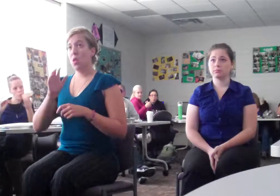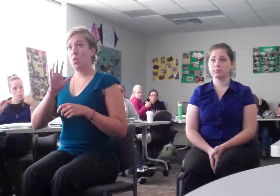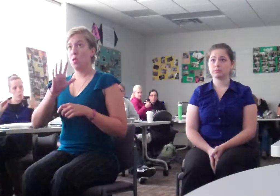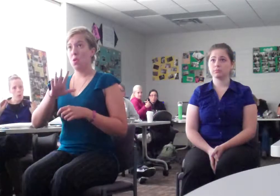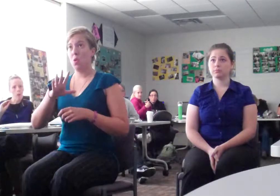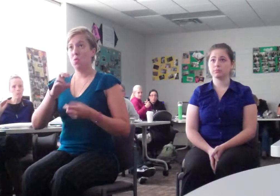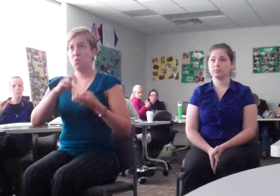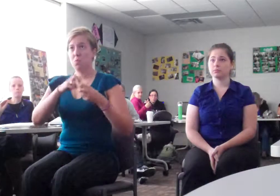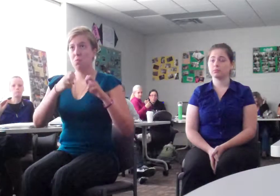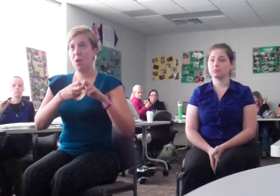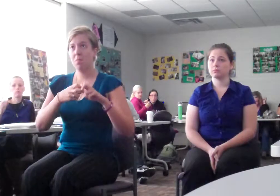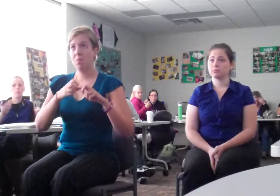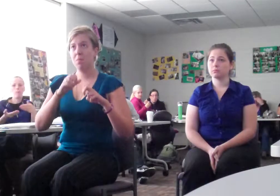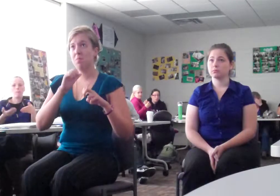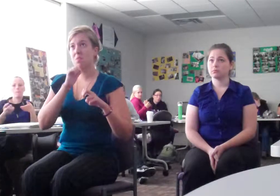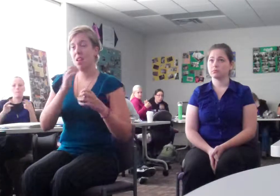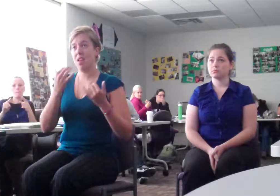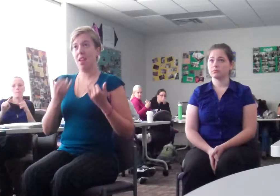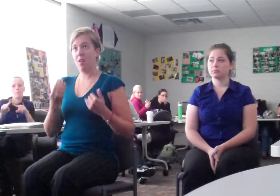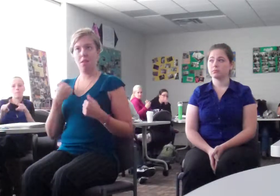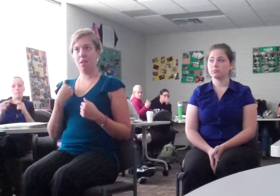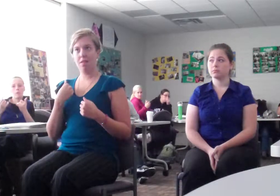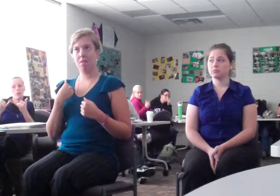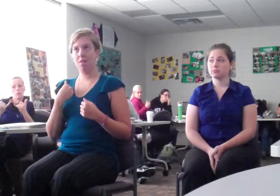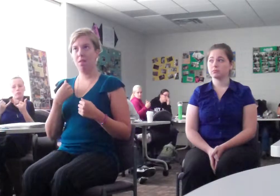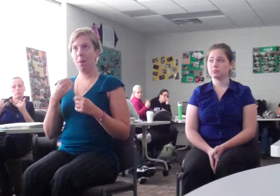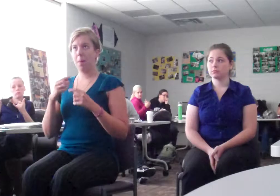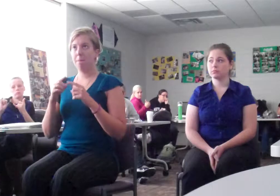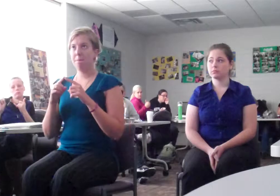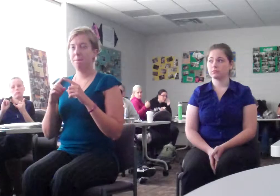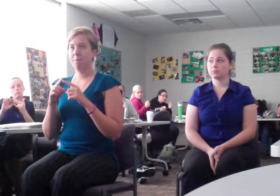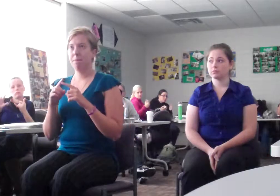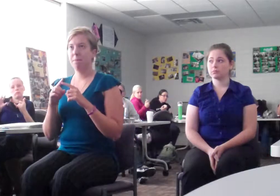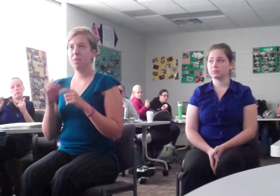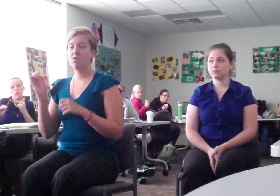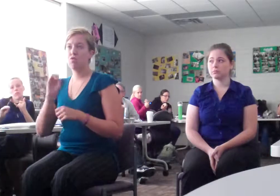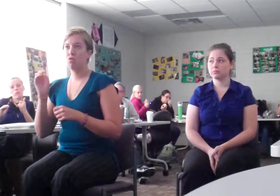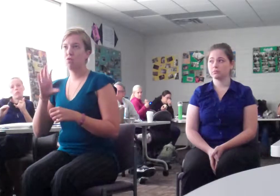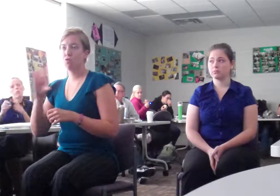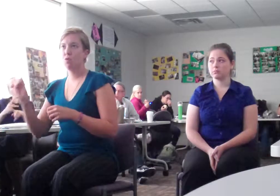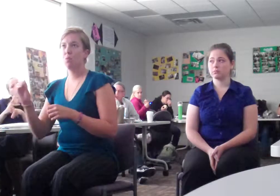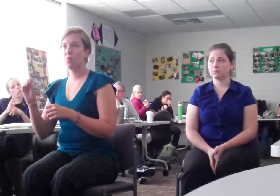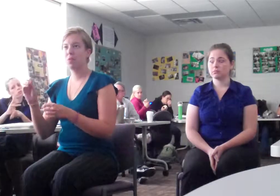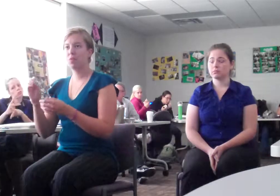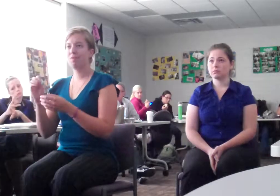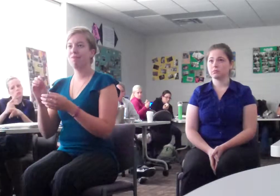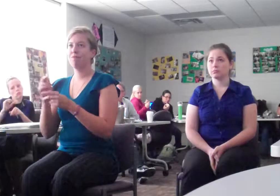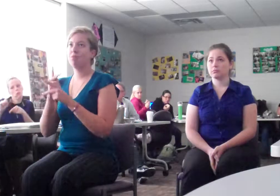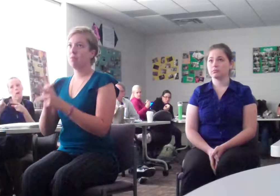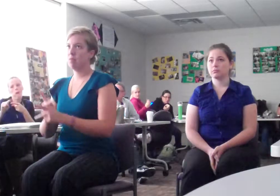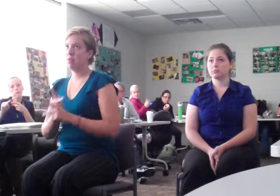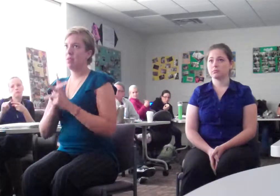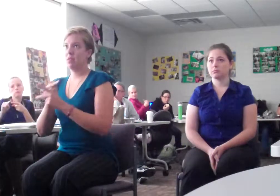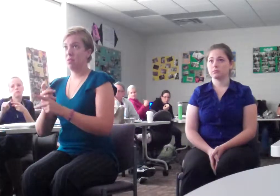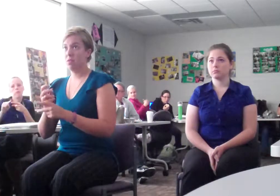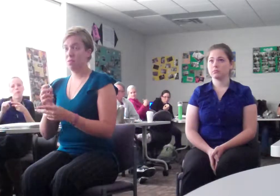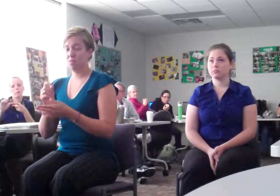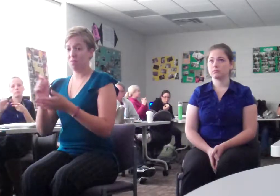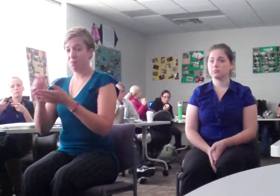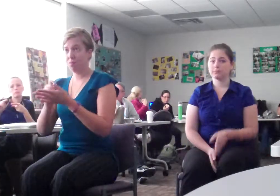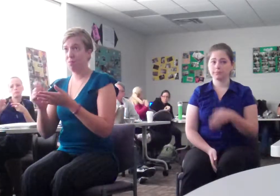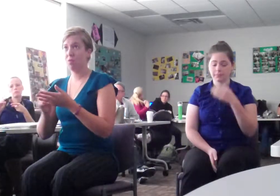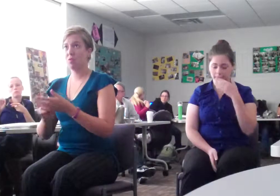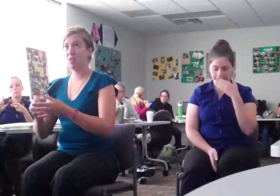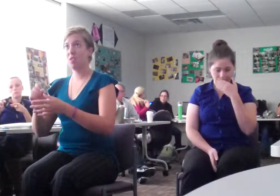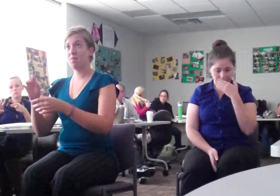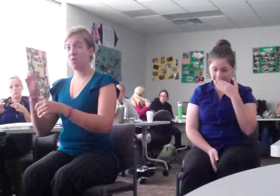at the present. Insurance companies now are very careful when they underwrite individual health insurance that the person